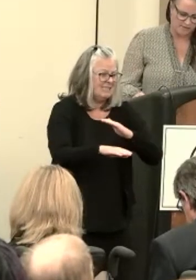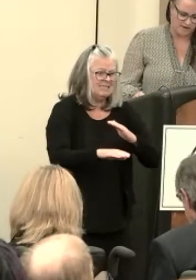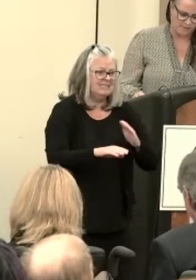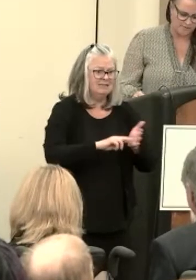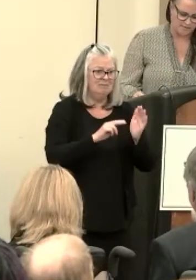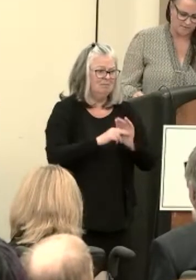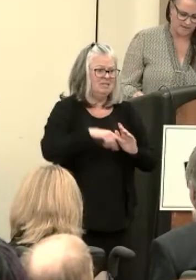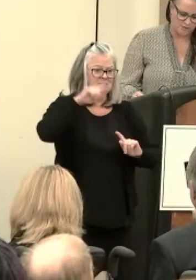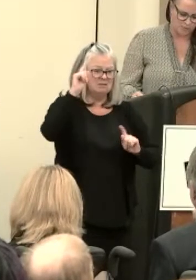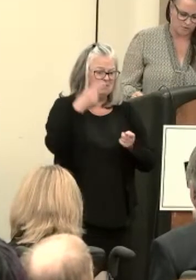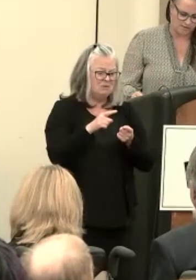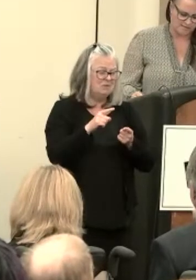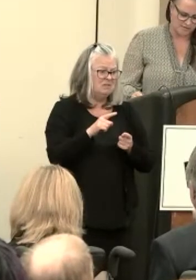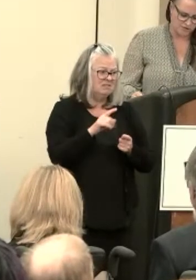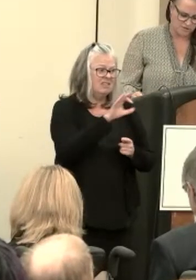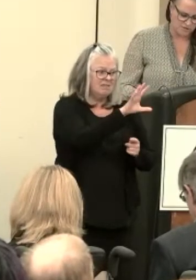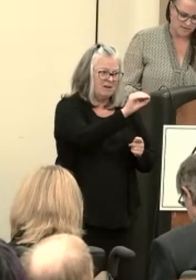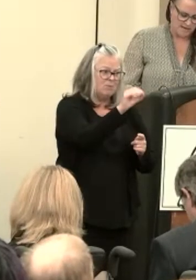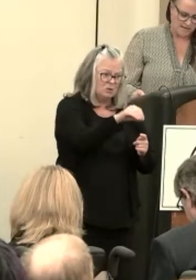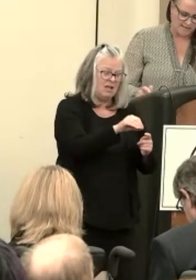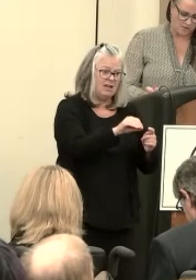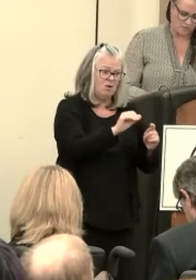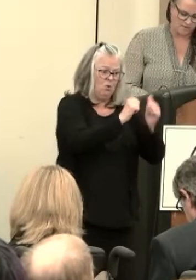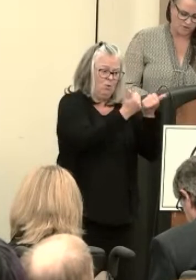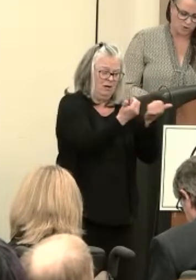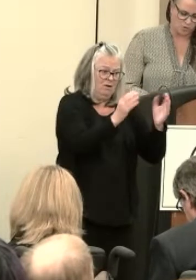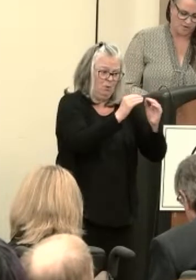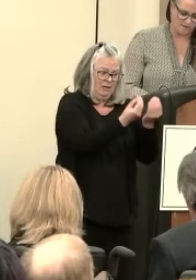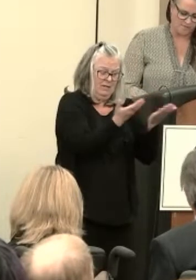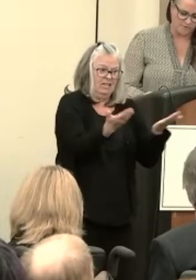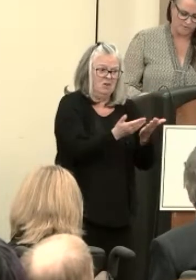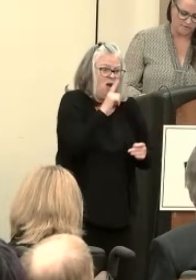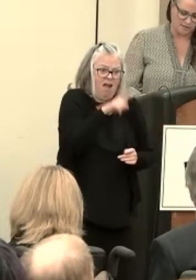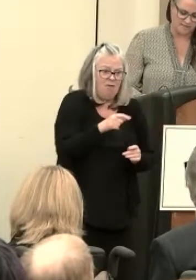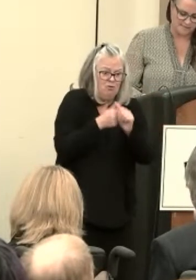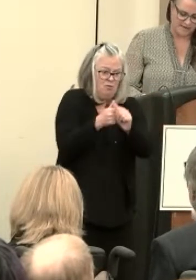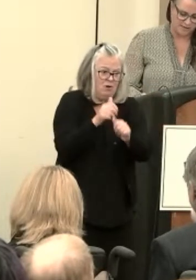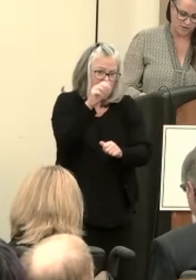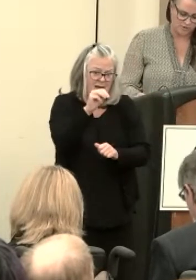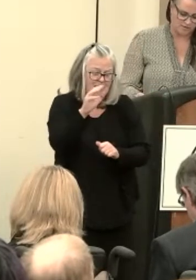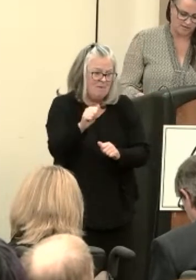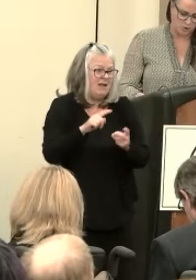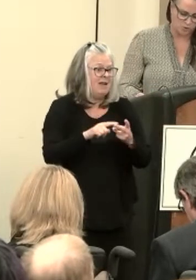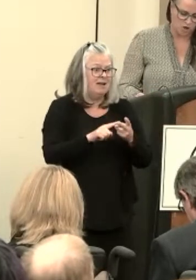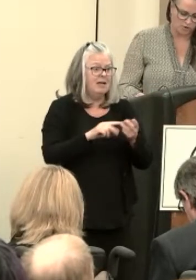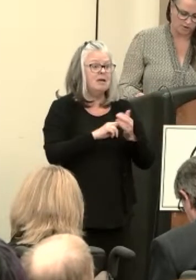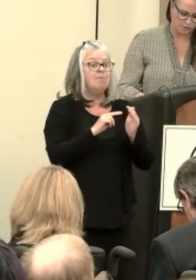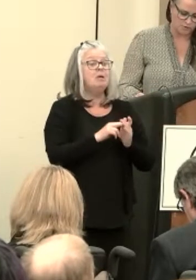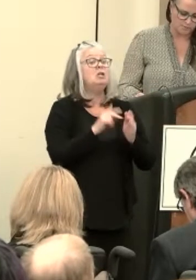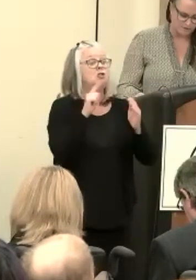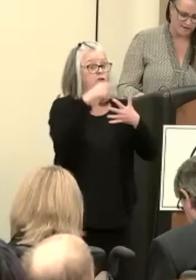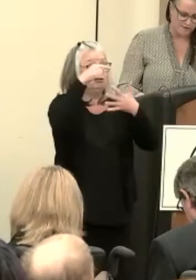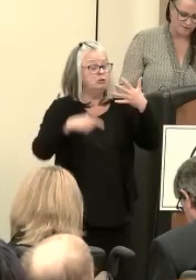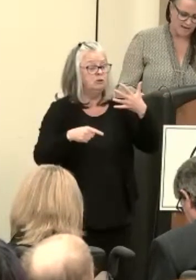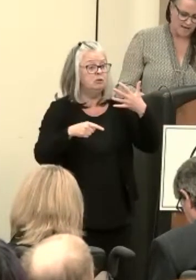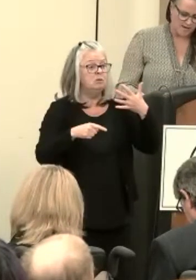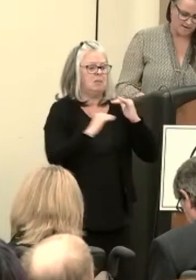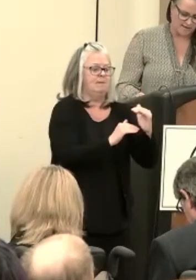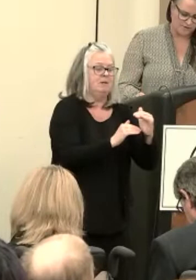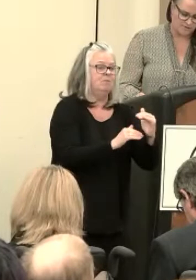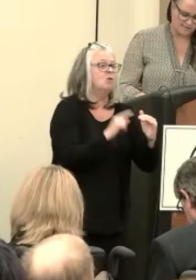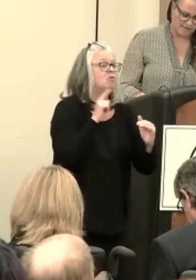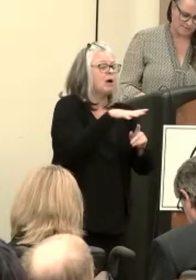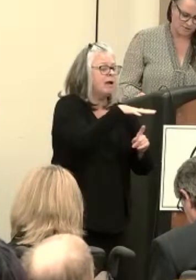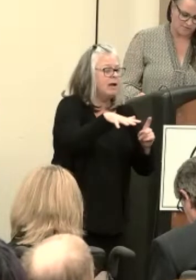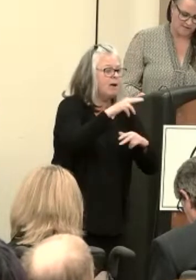by 95% of Manitoban organizations, narrowing the scope of the built environment standard so that it no longer includes buildings,